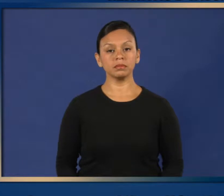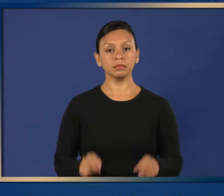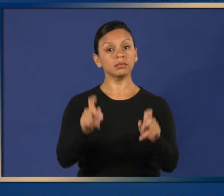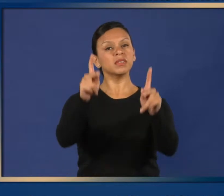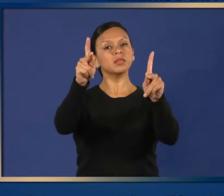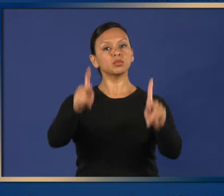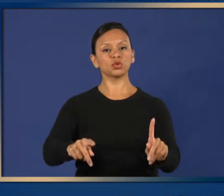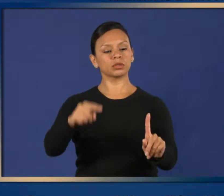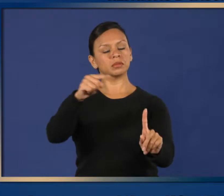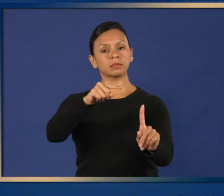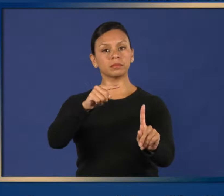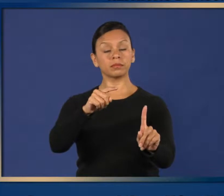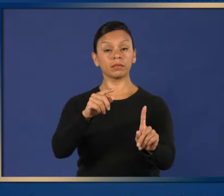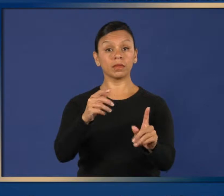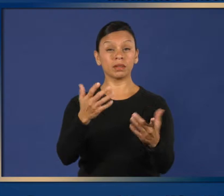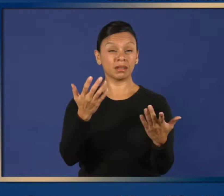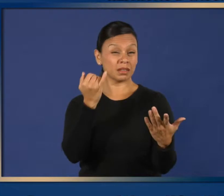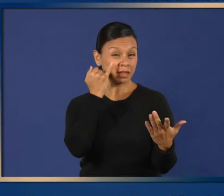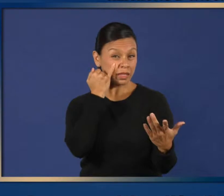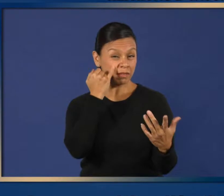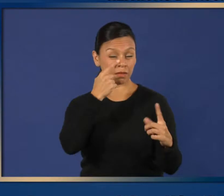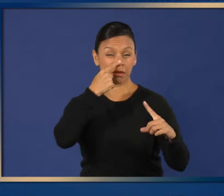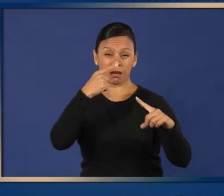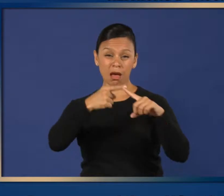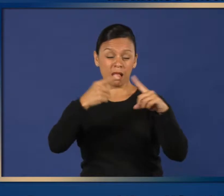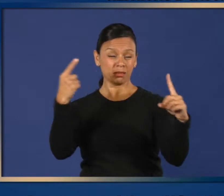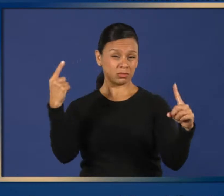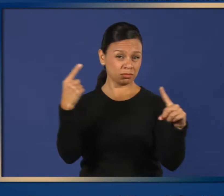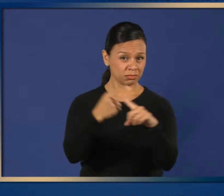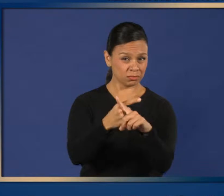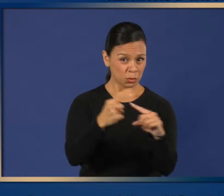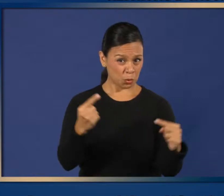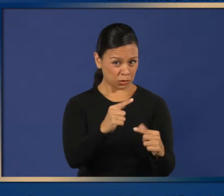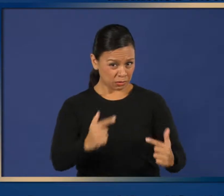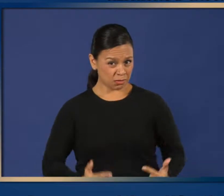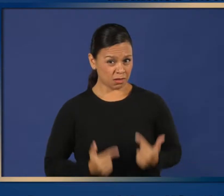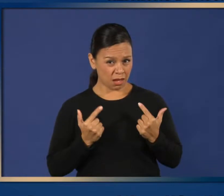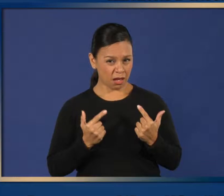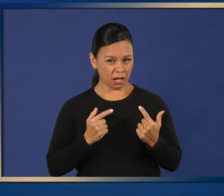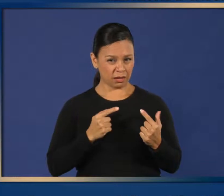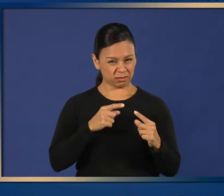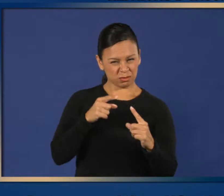Anyone with a life-threatening allergy to baker's yeast,